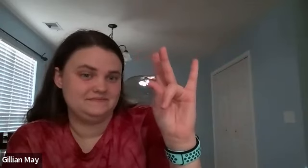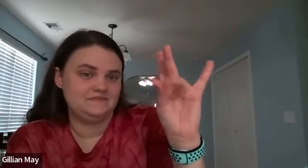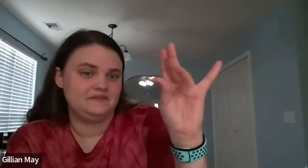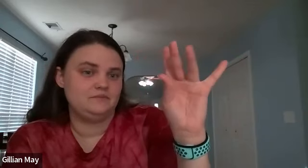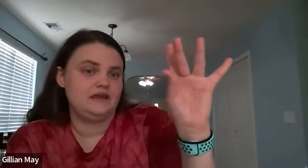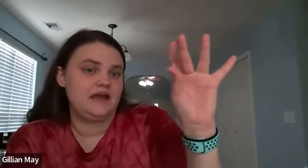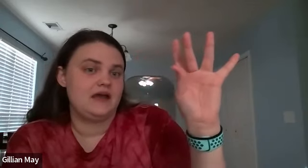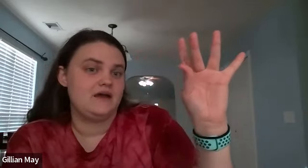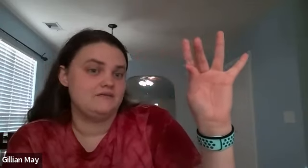Then we have